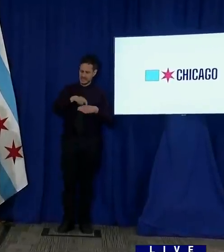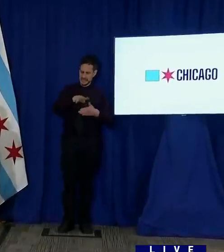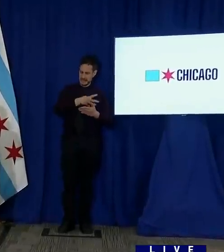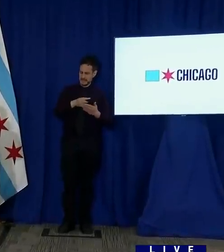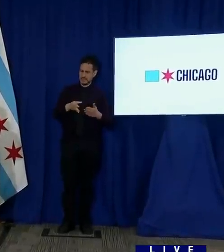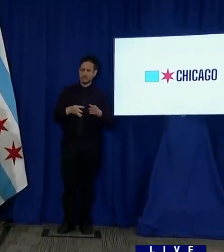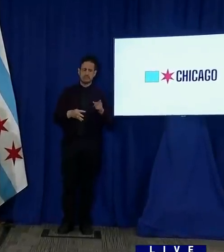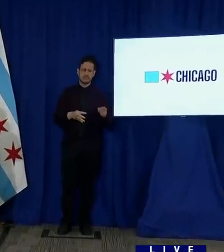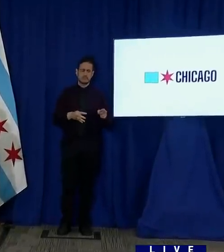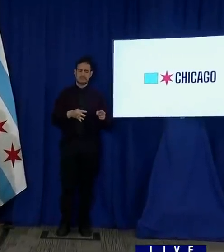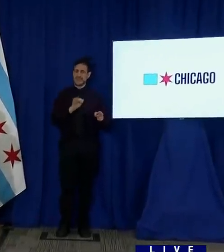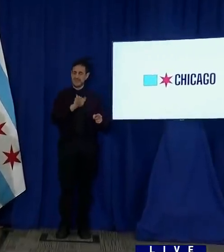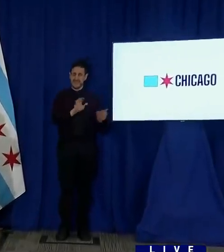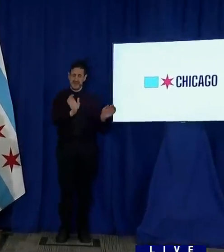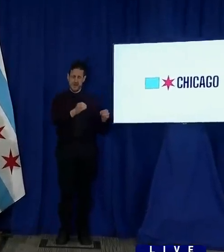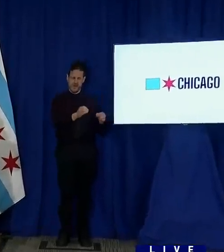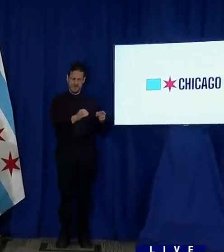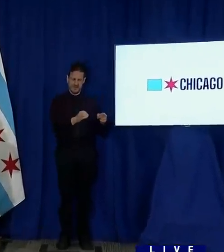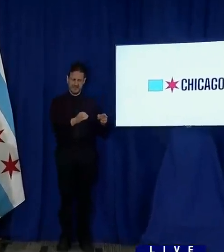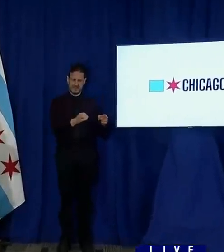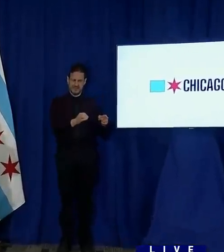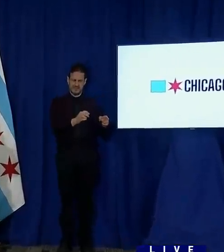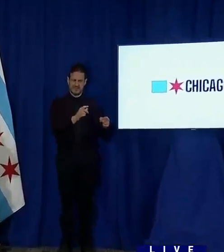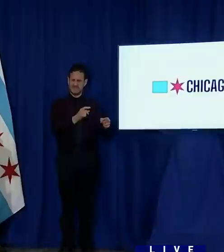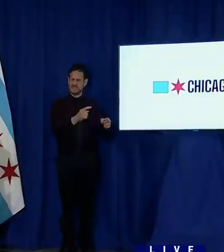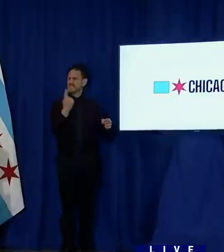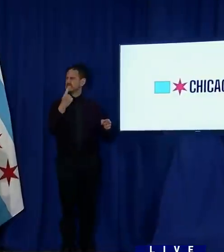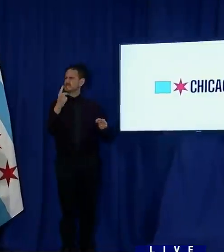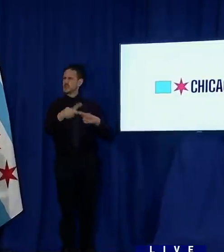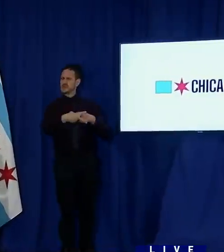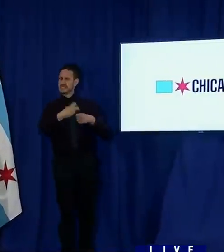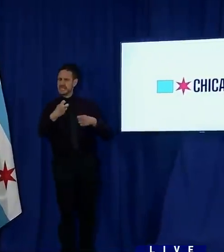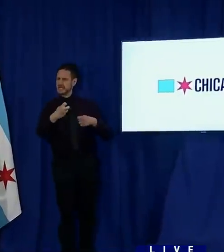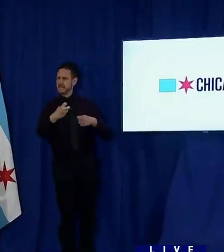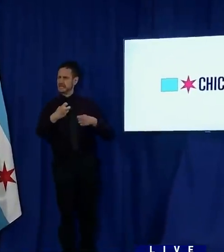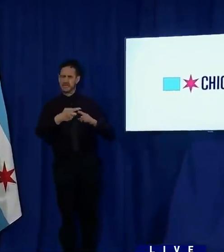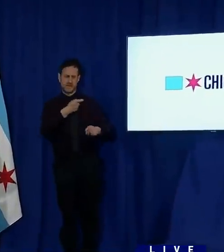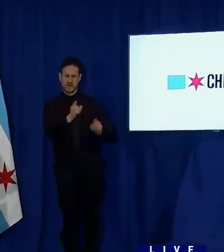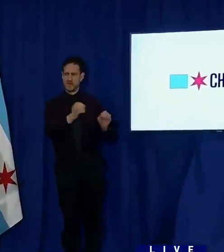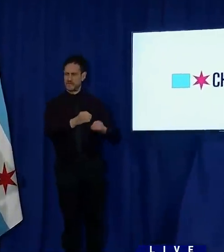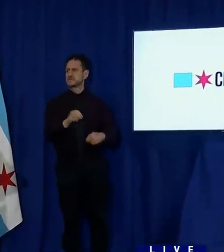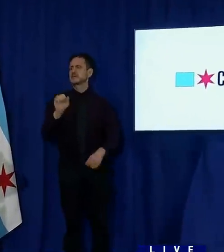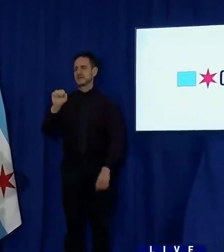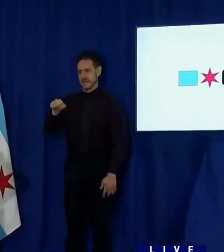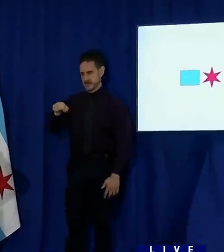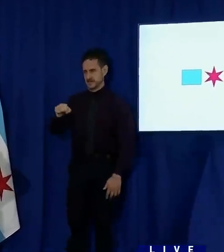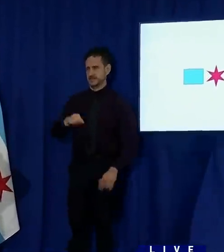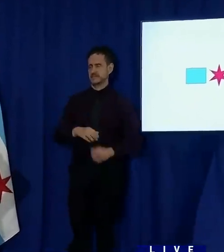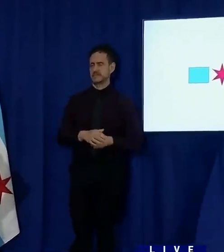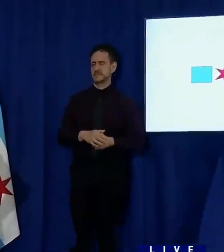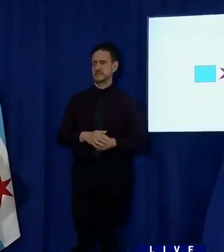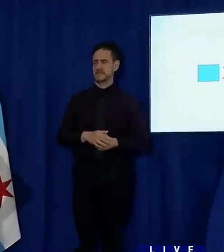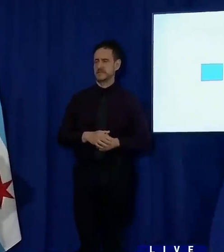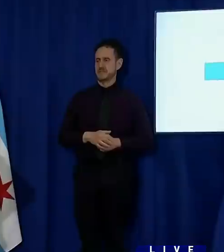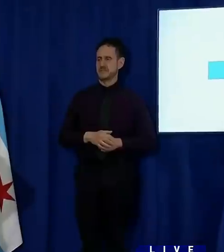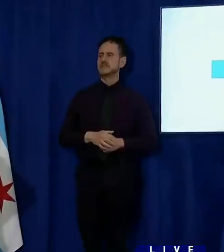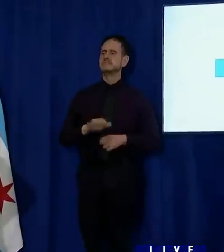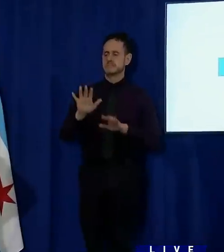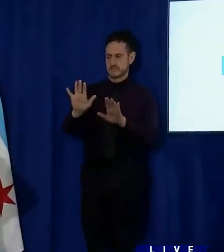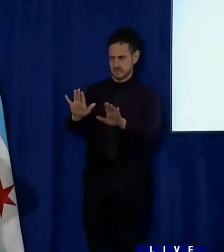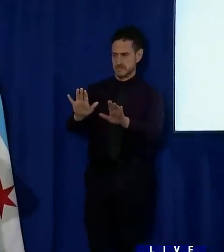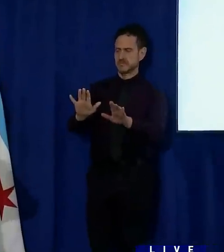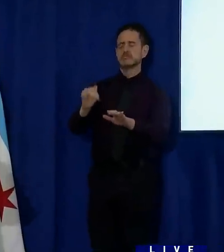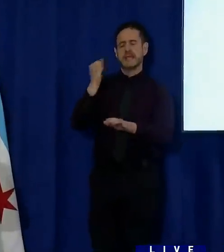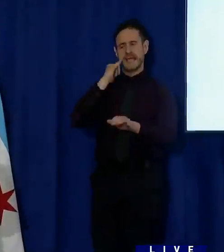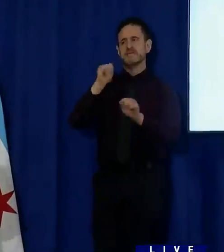Was the office burglarized by someone else? Yes. And so, let me just,